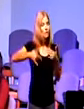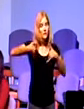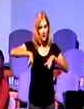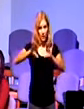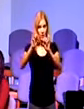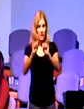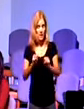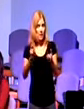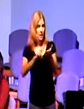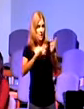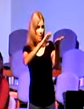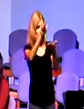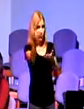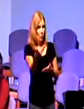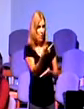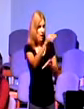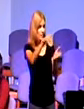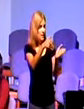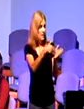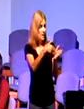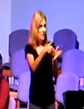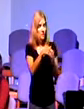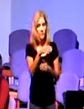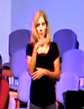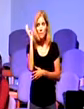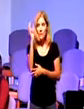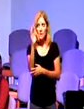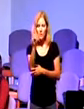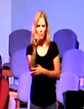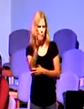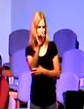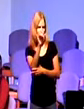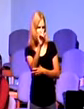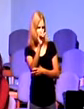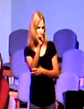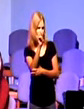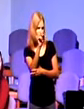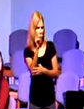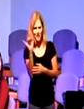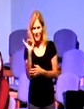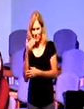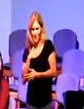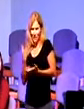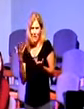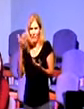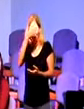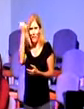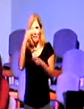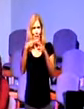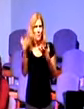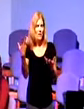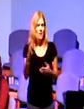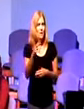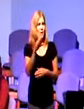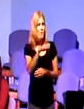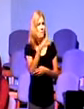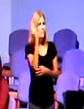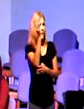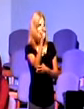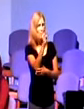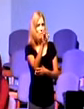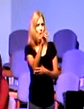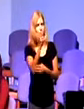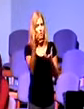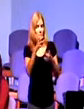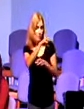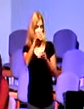can sign up at the Welcome Center. Pastor Brian, I think of his name, it's like mine. Pastor Brian would love to have you be a part of